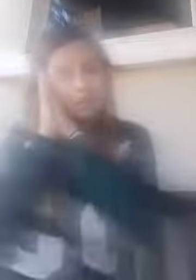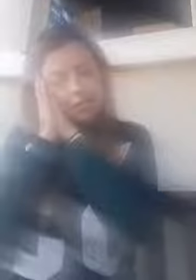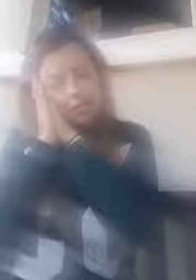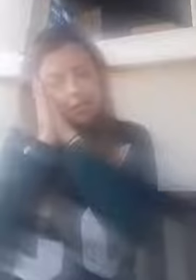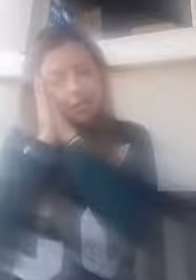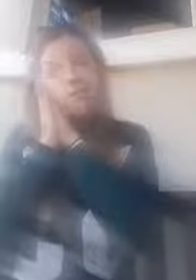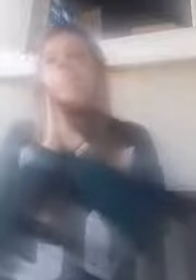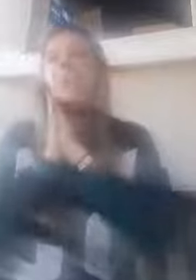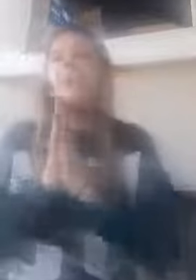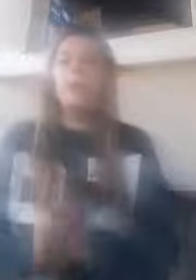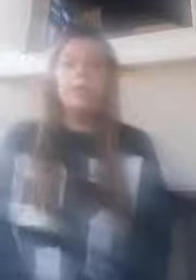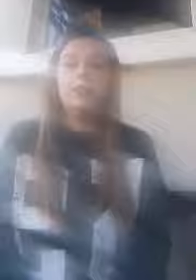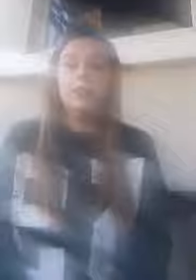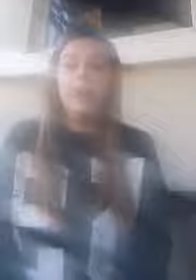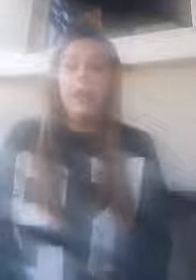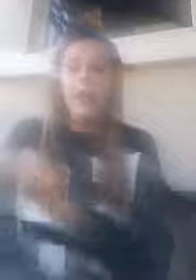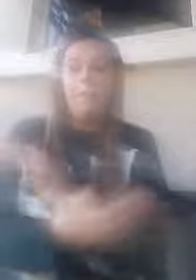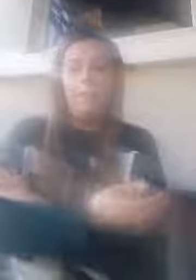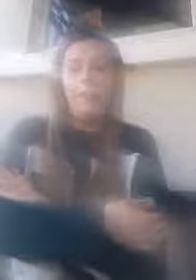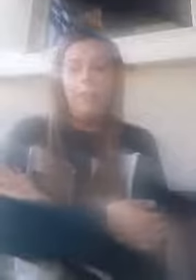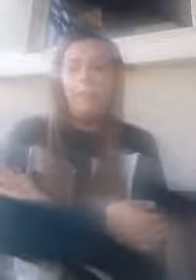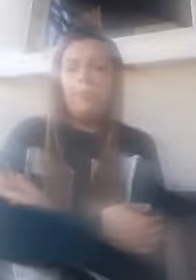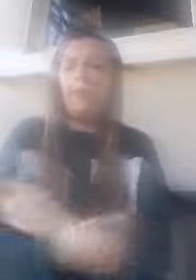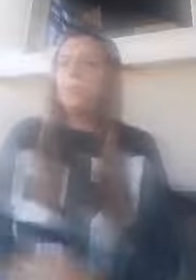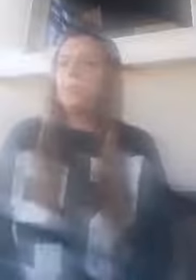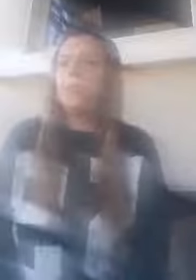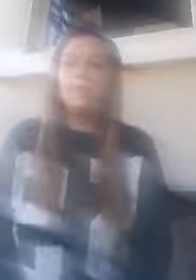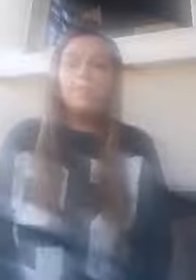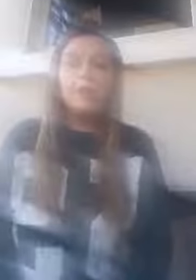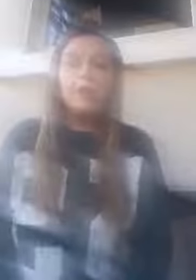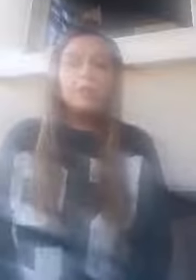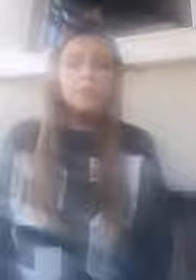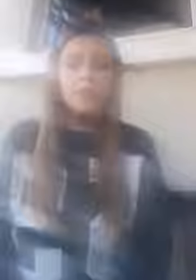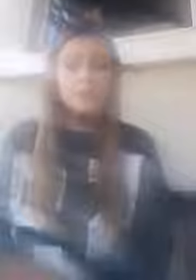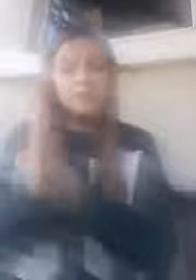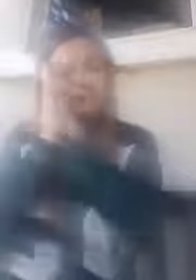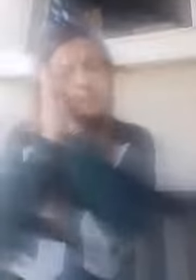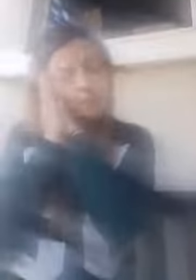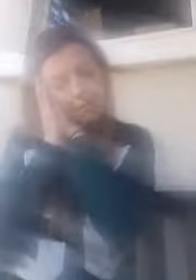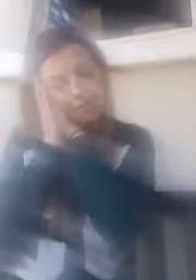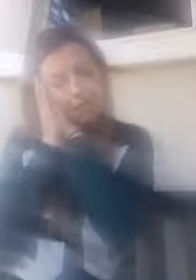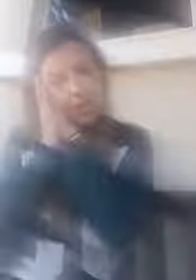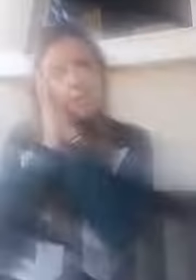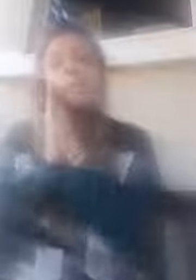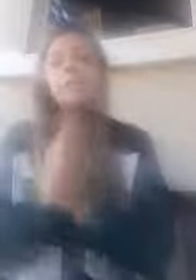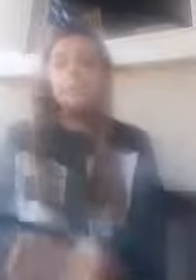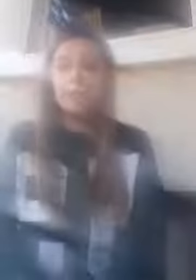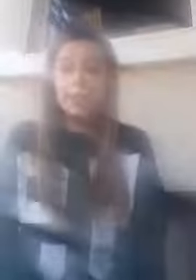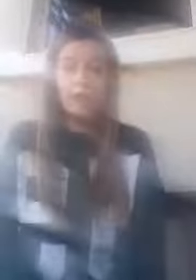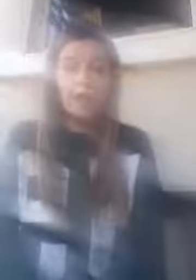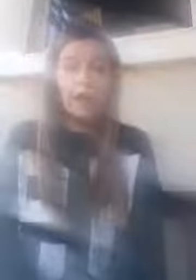sleeping in my bed. And baby bear said, someone's been sleeping in my bed and they're still there.